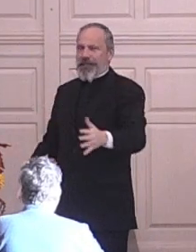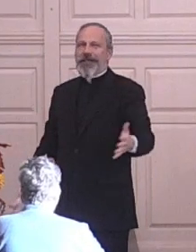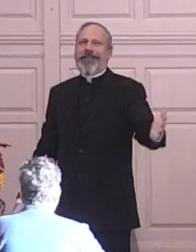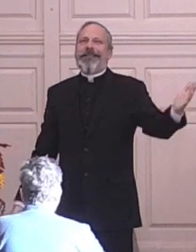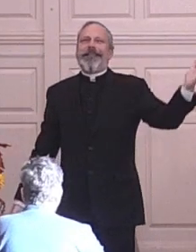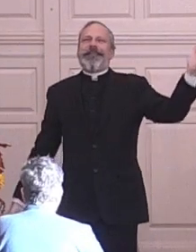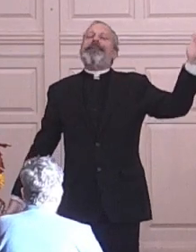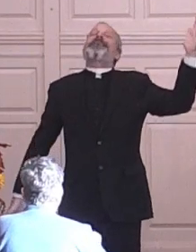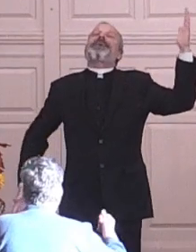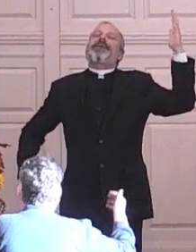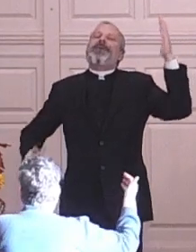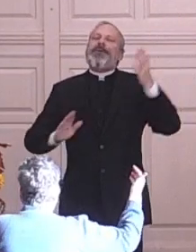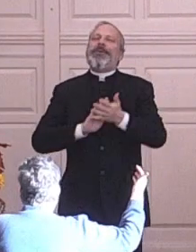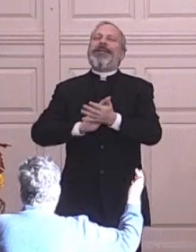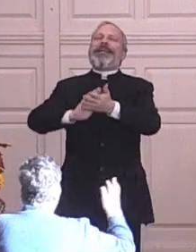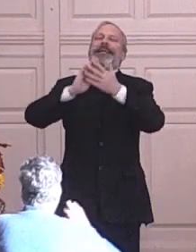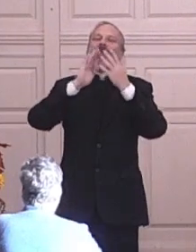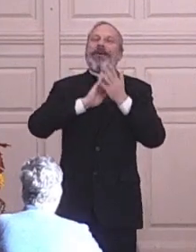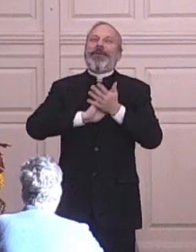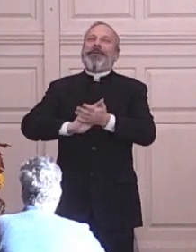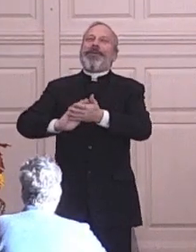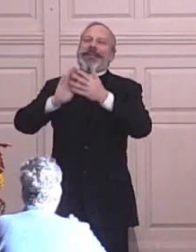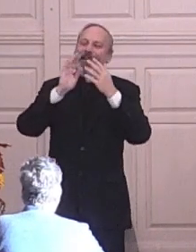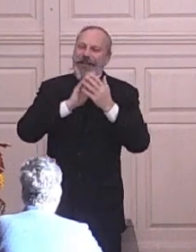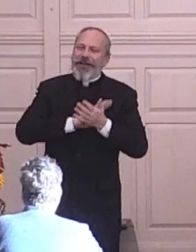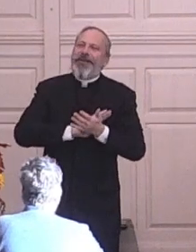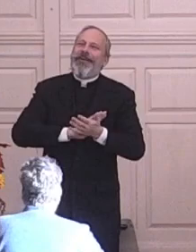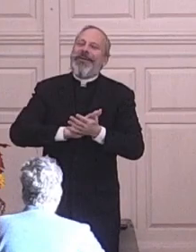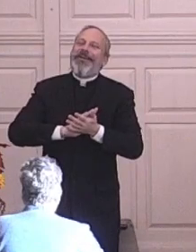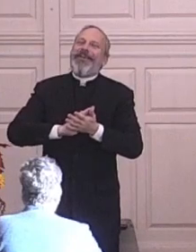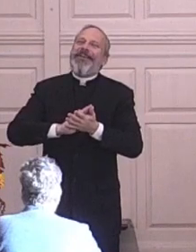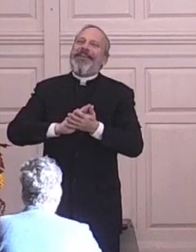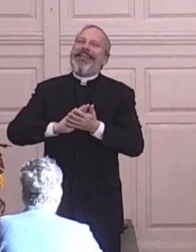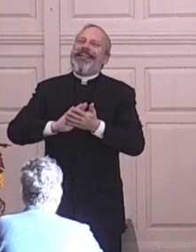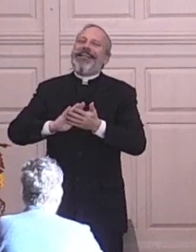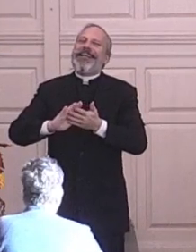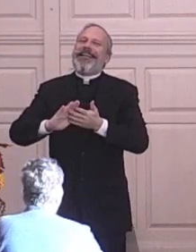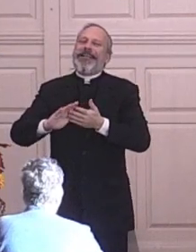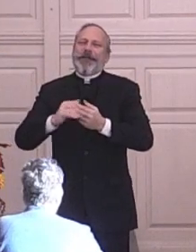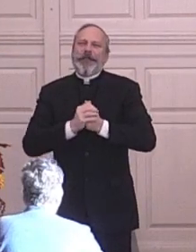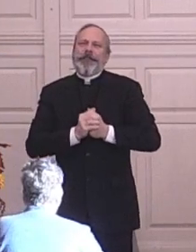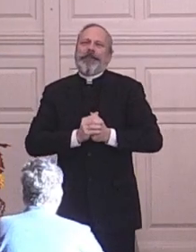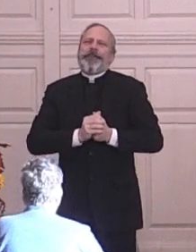sea. Holy, holy, holy,